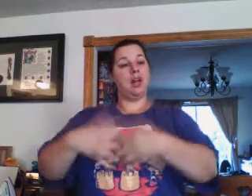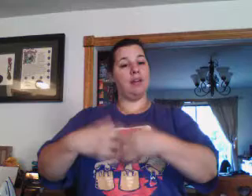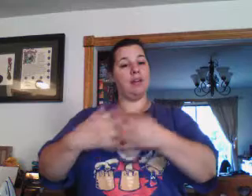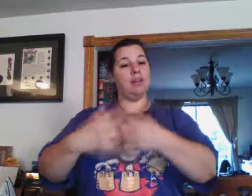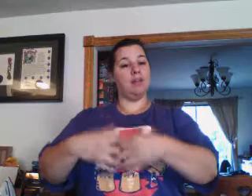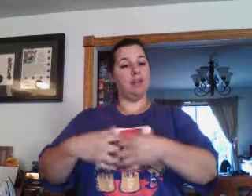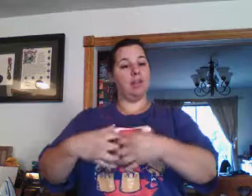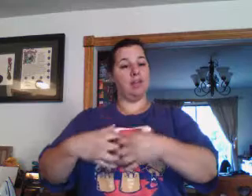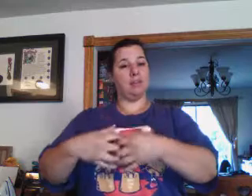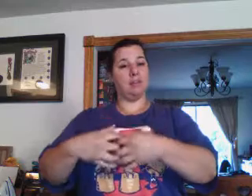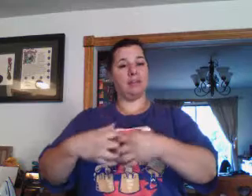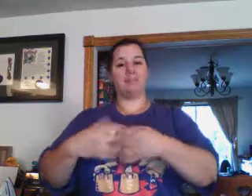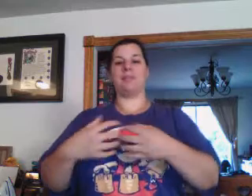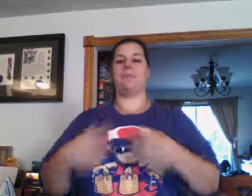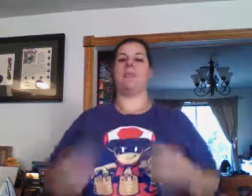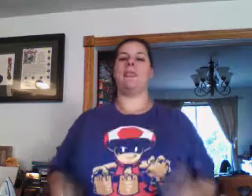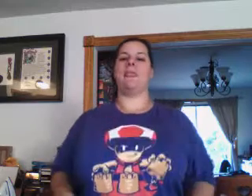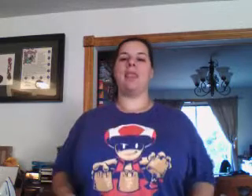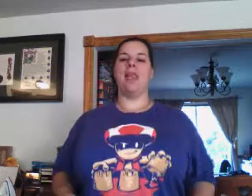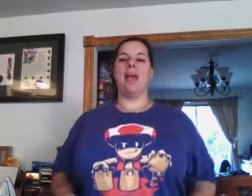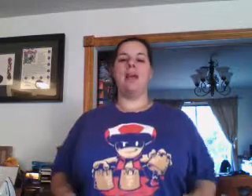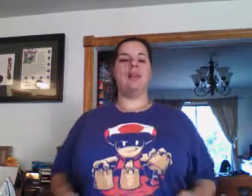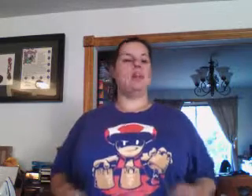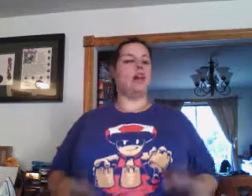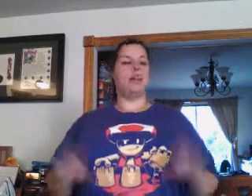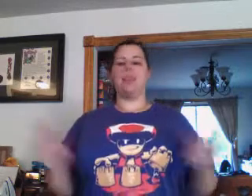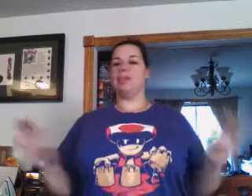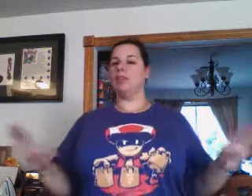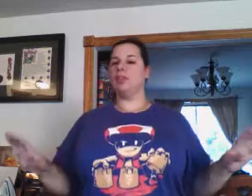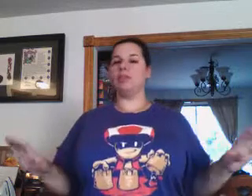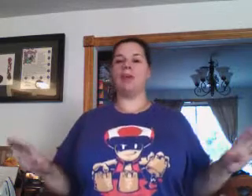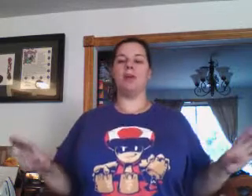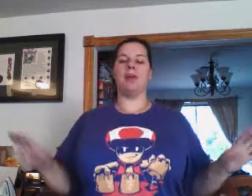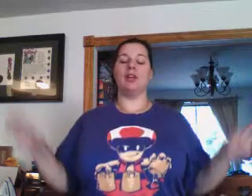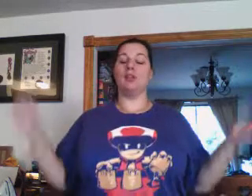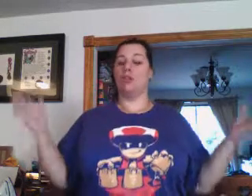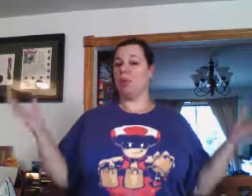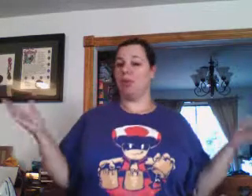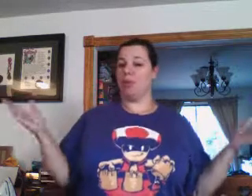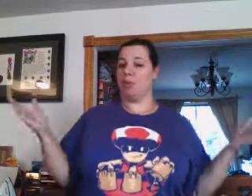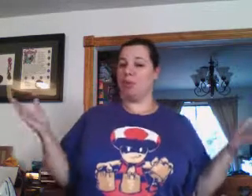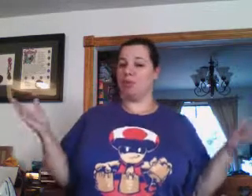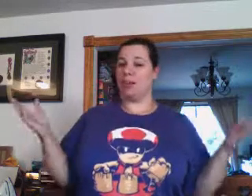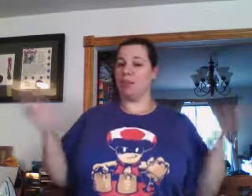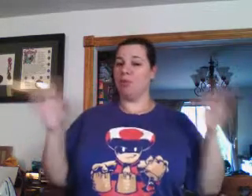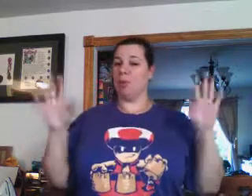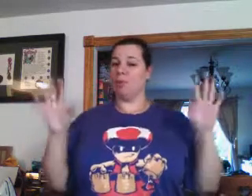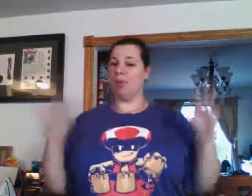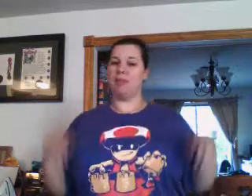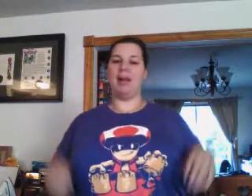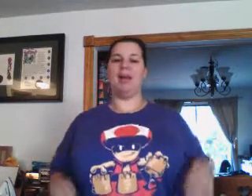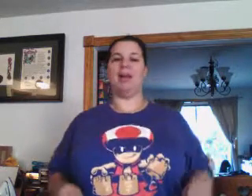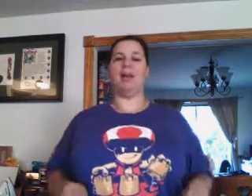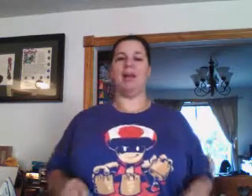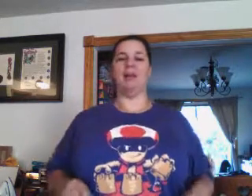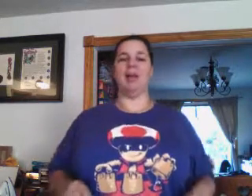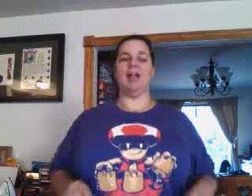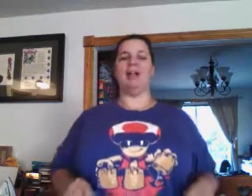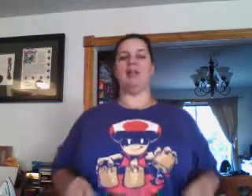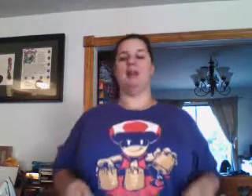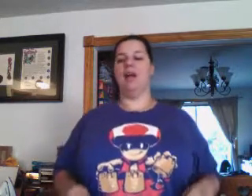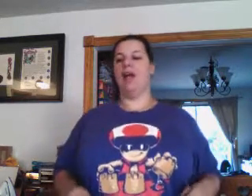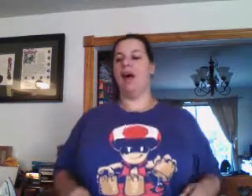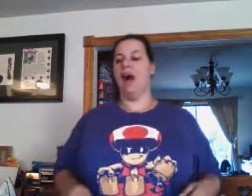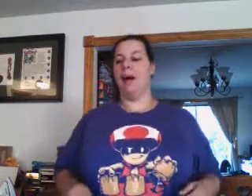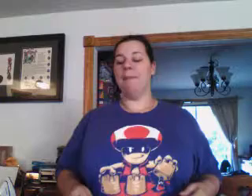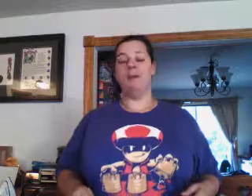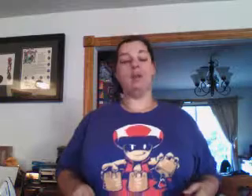Coffee machine. Not the same as Starbucks, which I don't know the sign for, but I might learn that later.